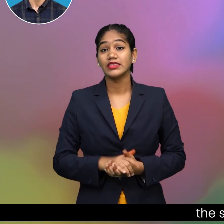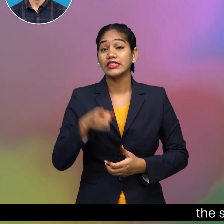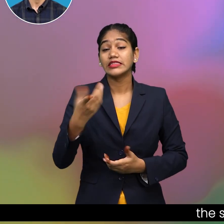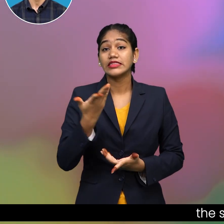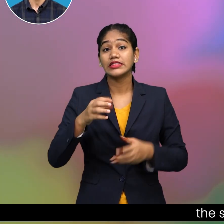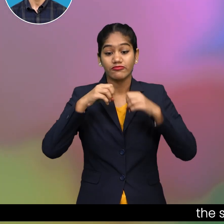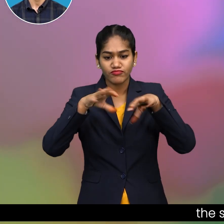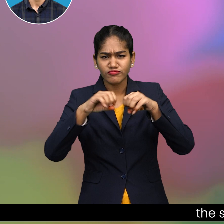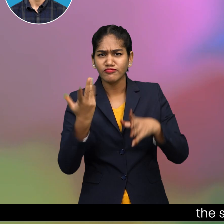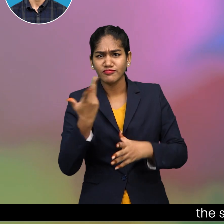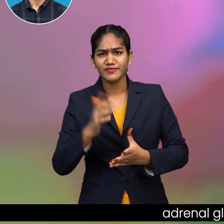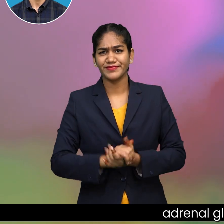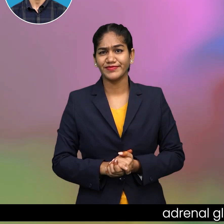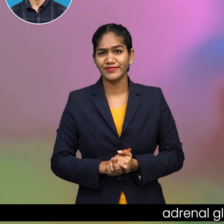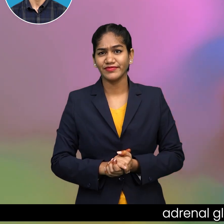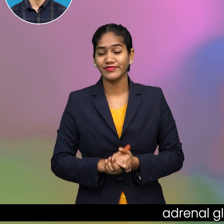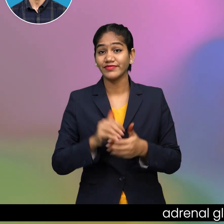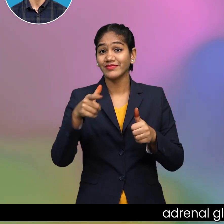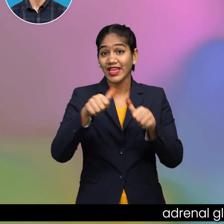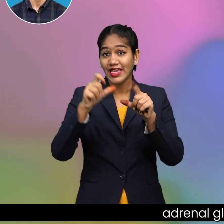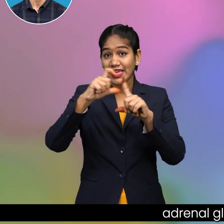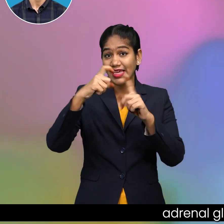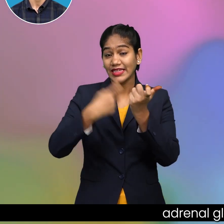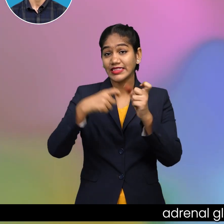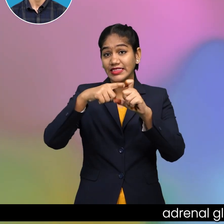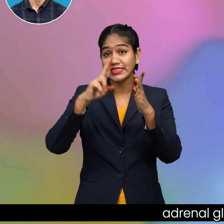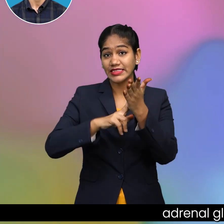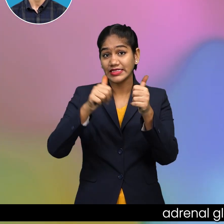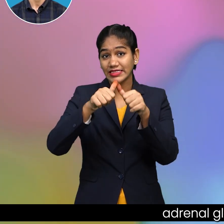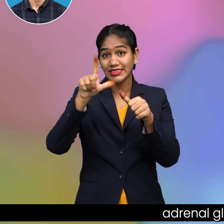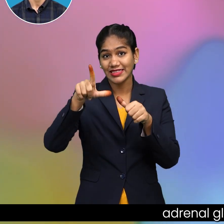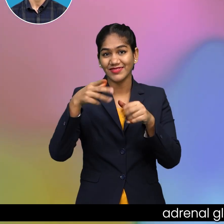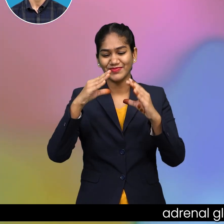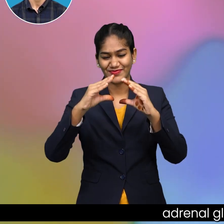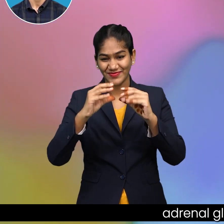the secretion of adrenal glands hormones.